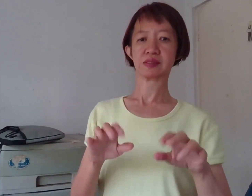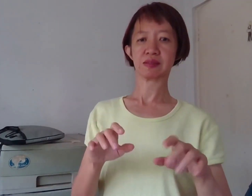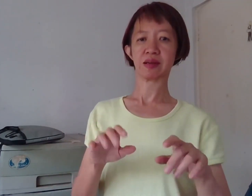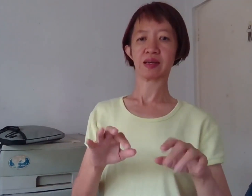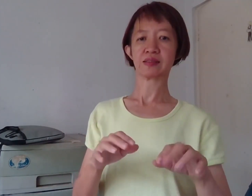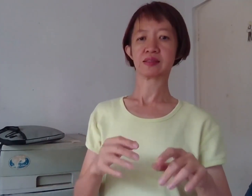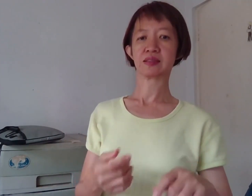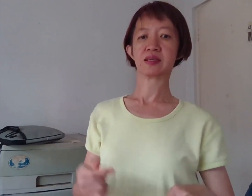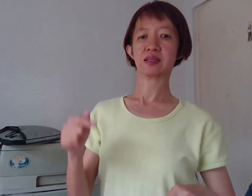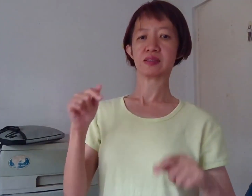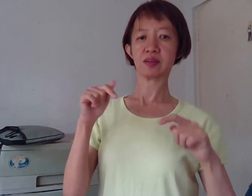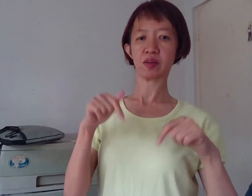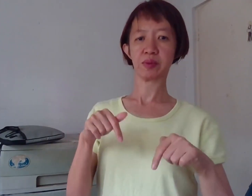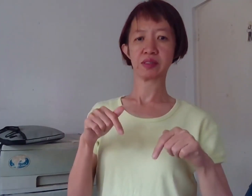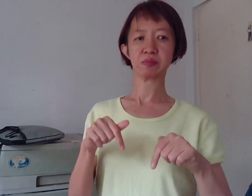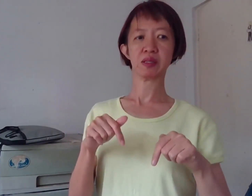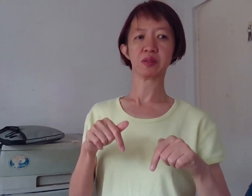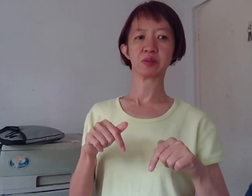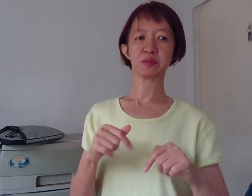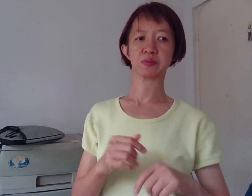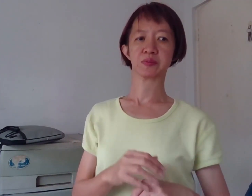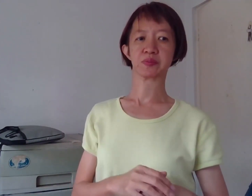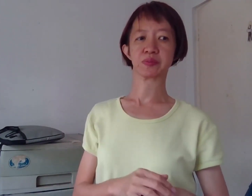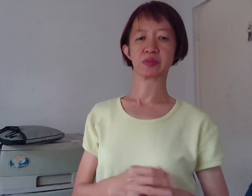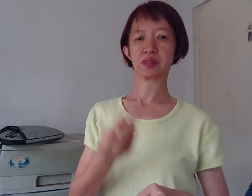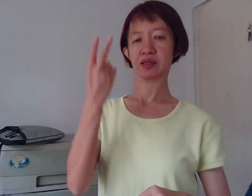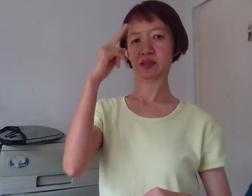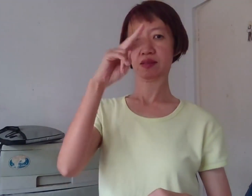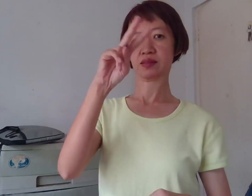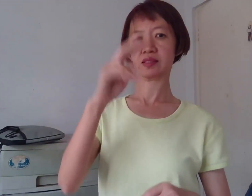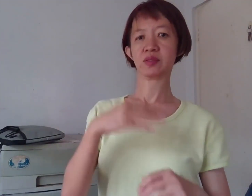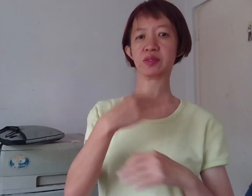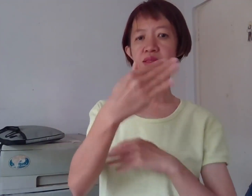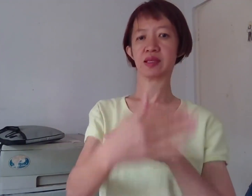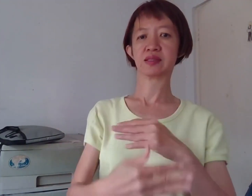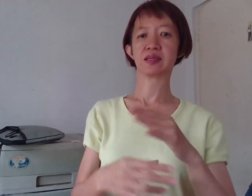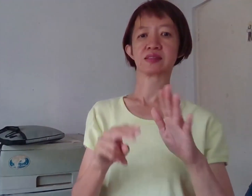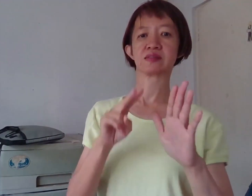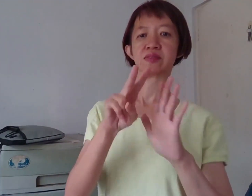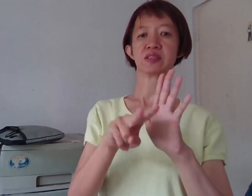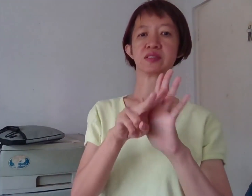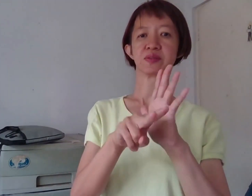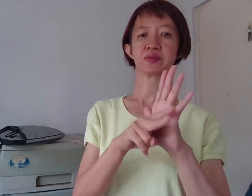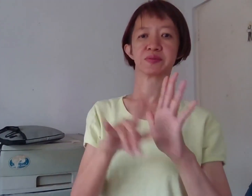please write in the comments below. See you in the next video.